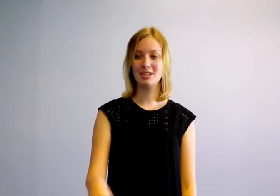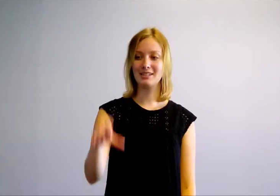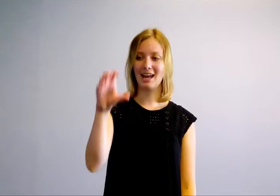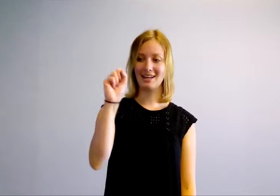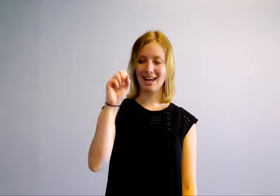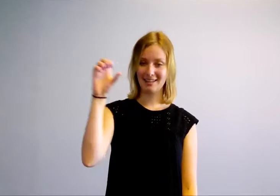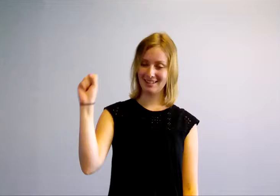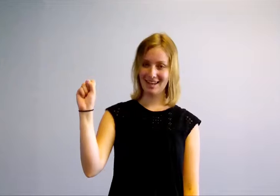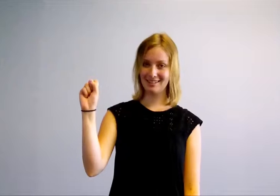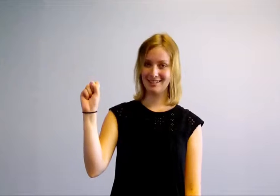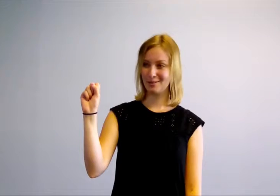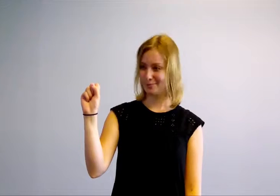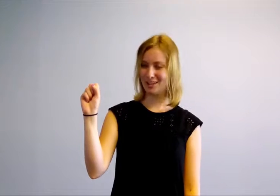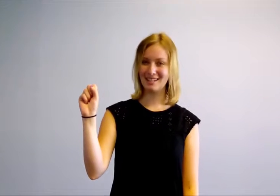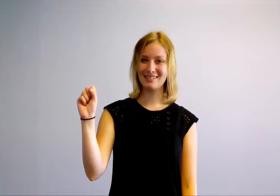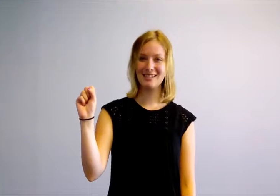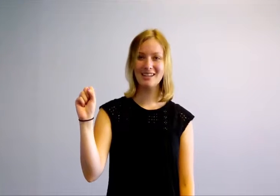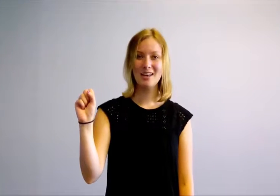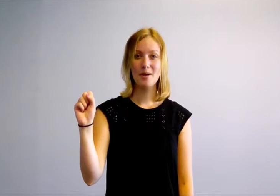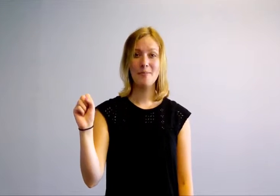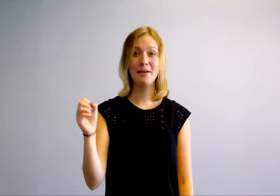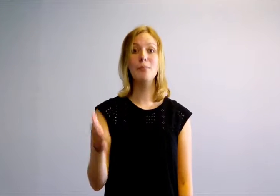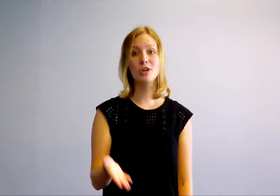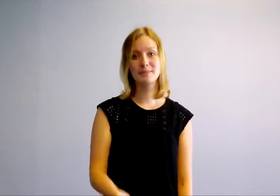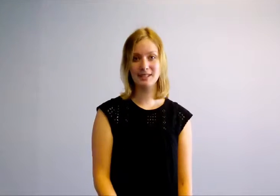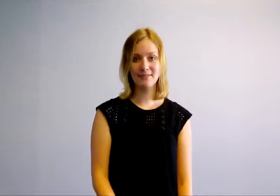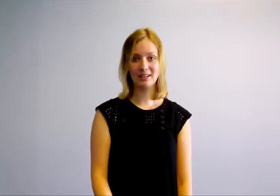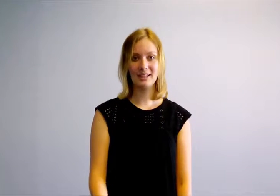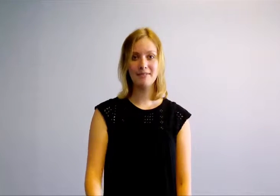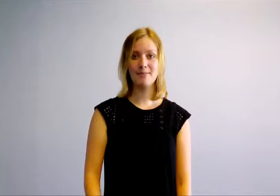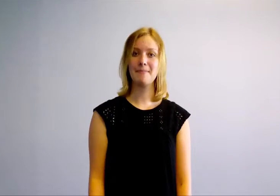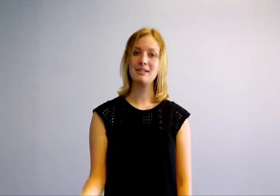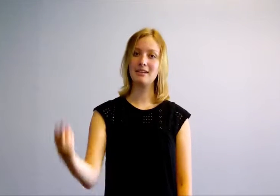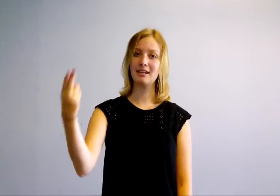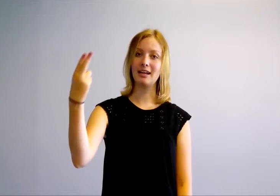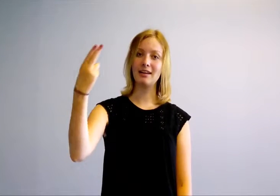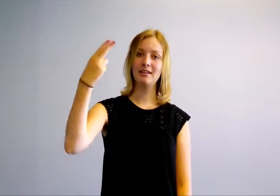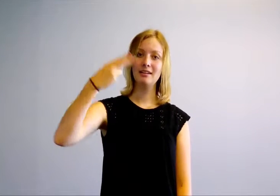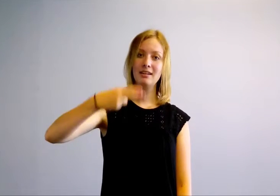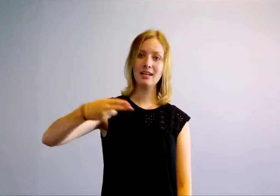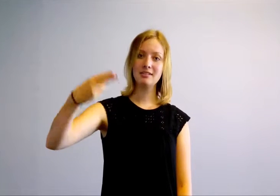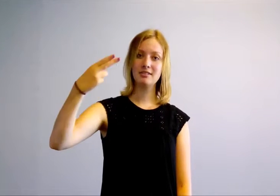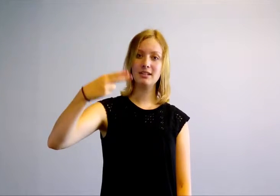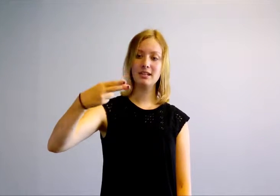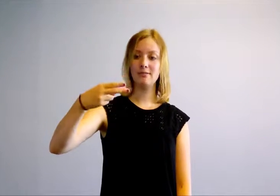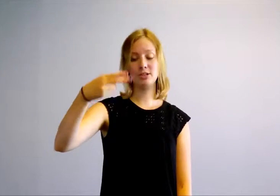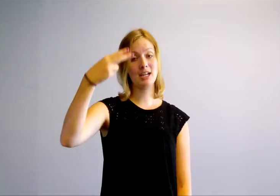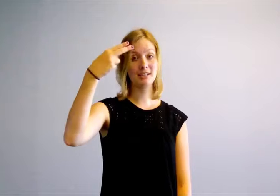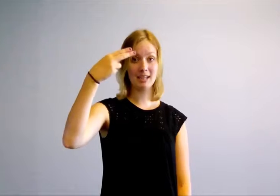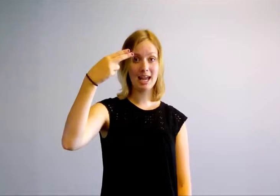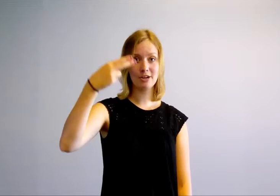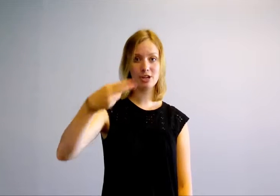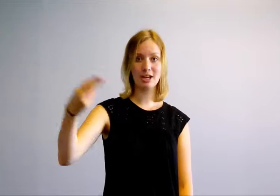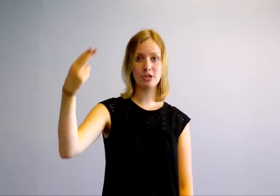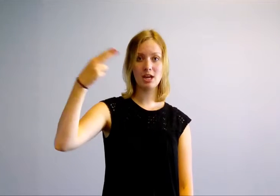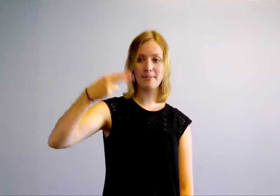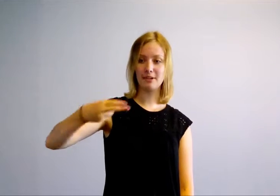just signed SS, pretty easy. But more specifically, we might be studying history, which takes the H hand shape and